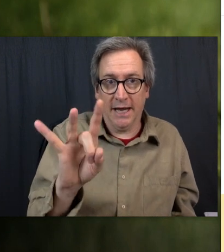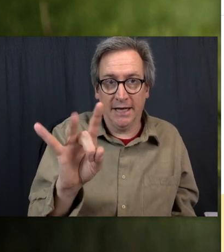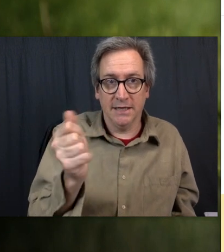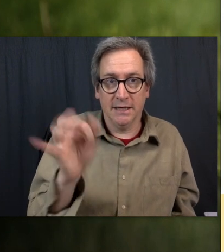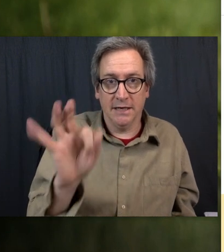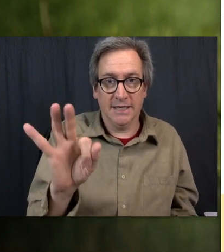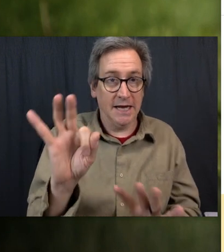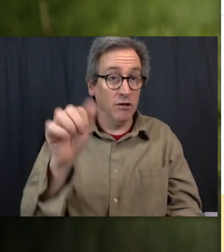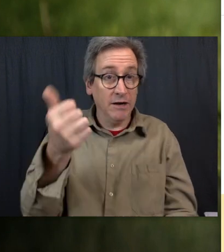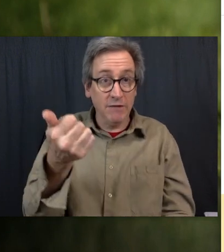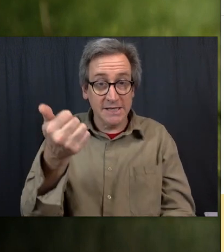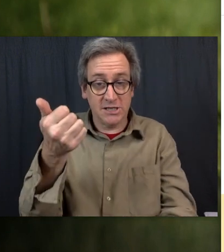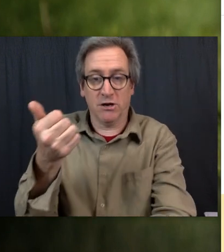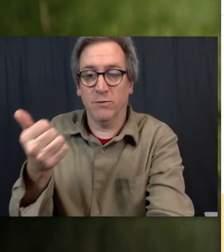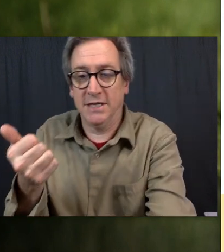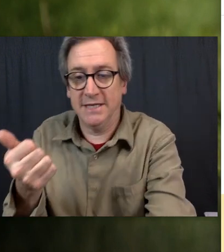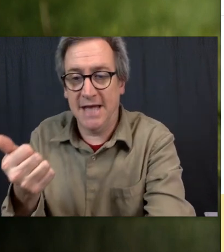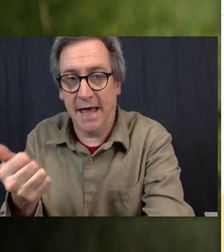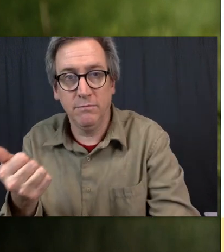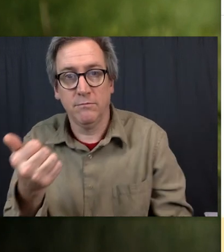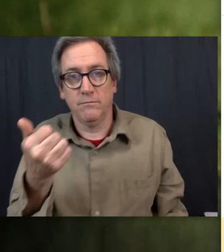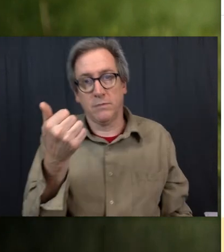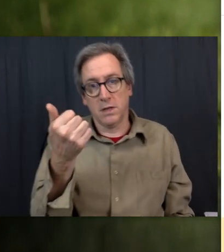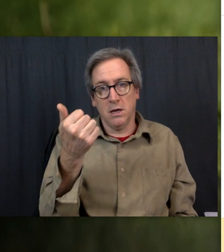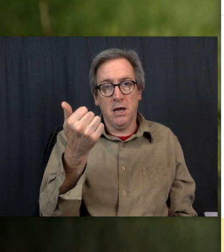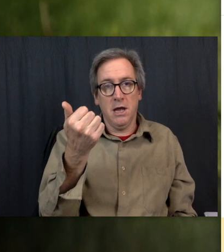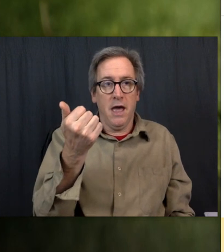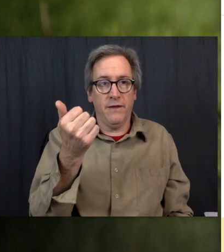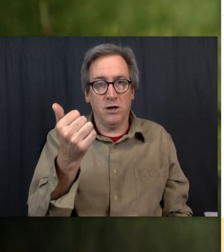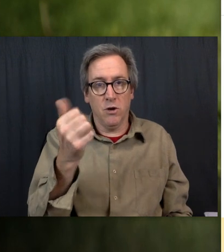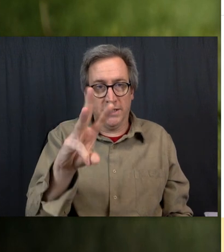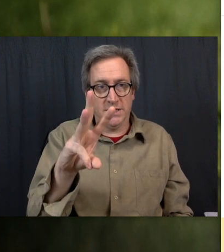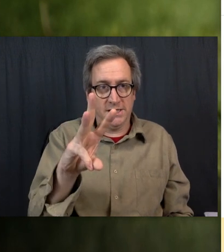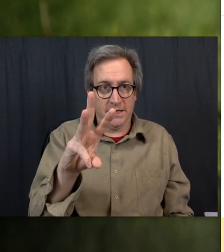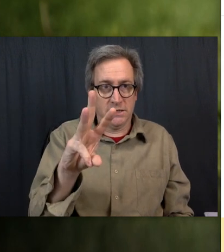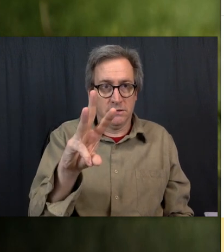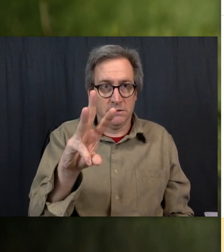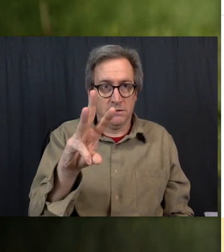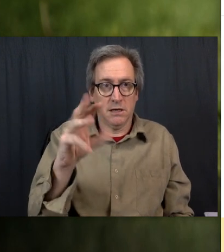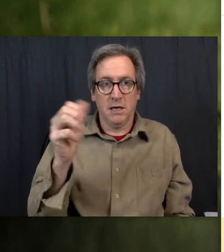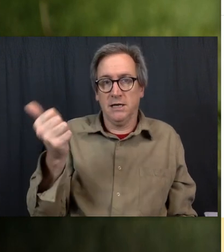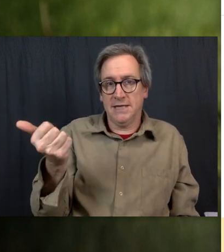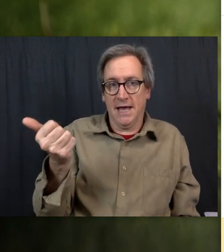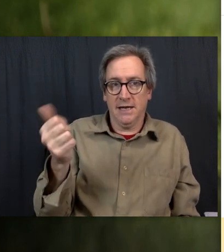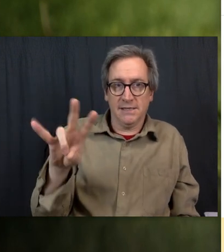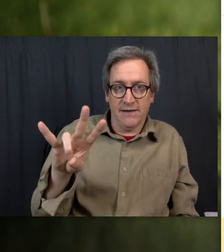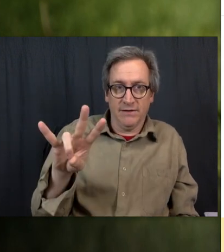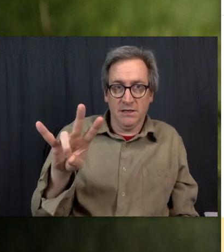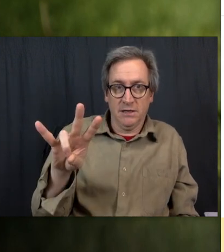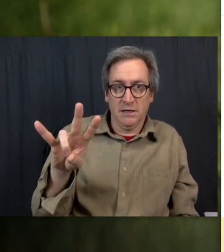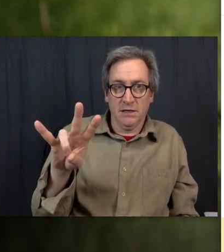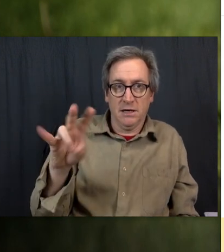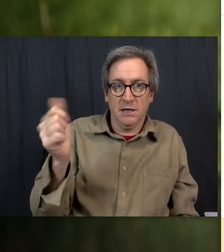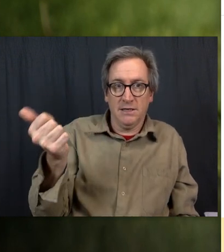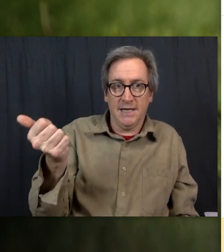17, 18, 19. It literally is starting with a 10 and then going to 6. 10,